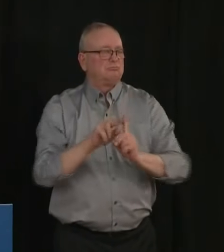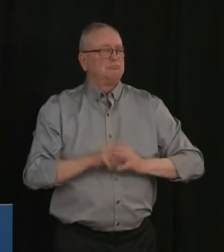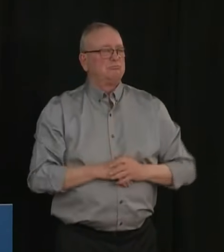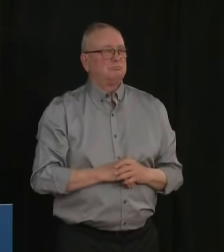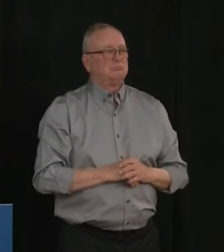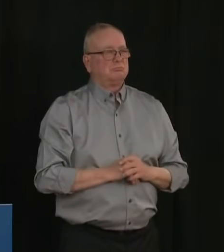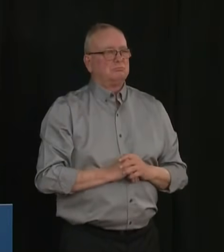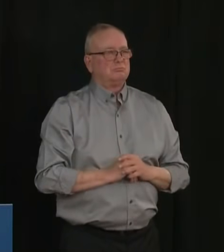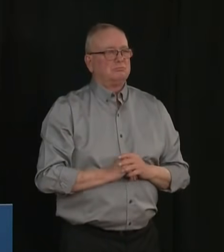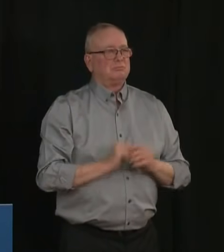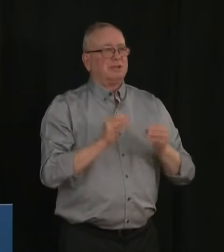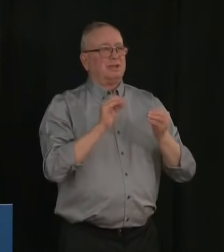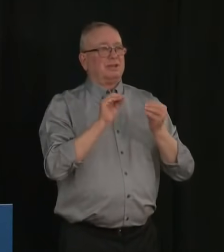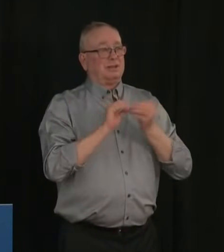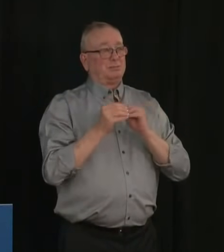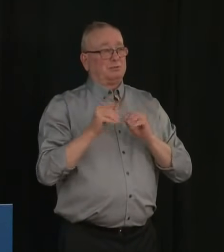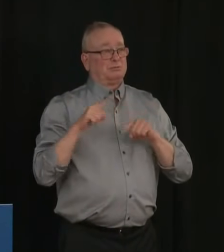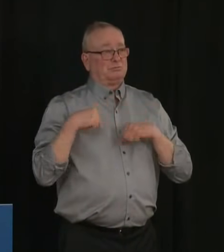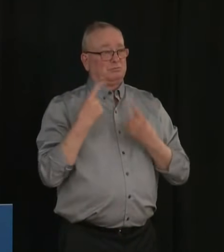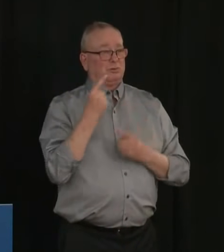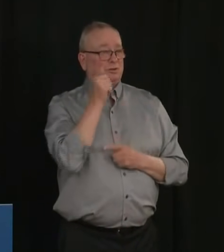24 hours, we have identified